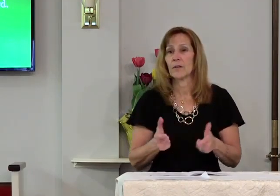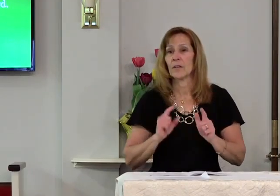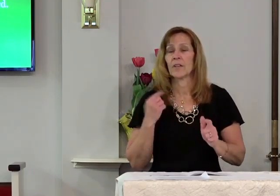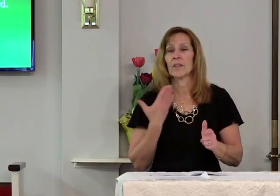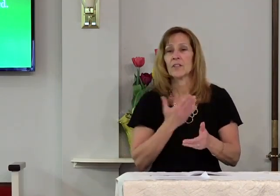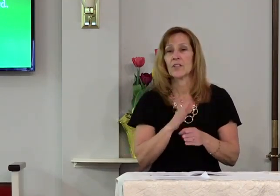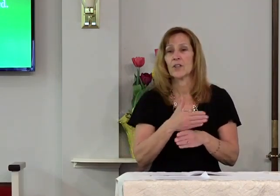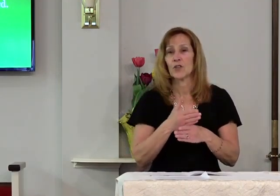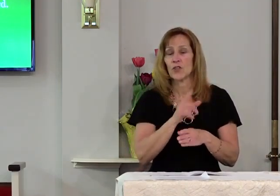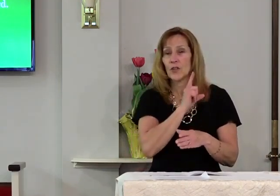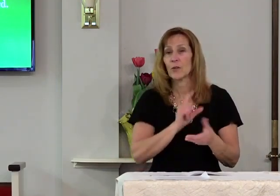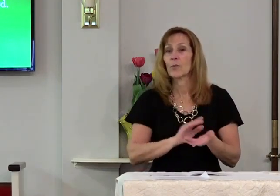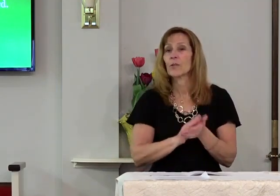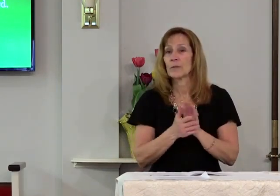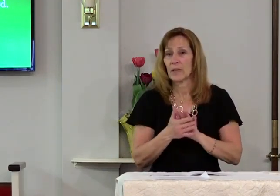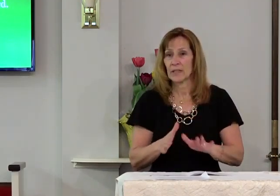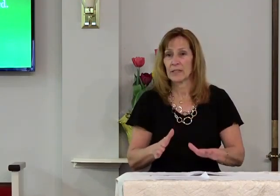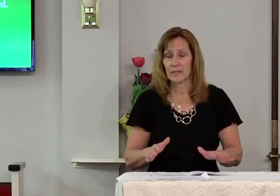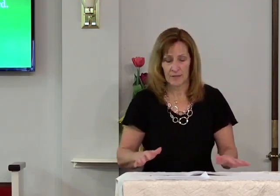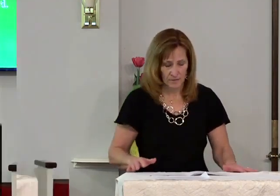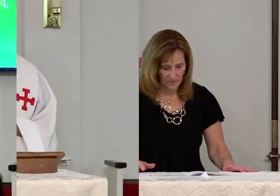let us share the lord's peace